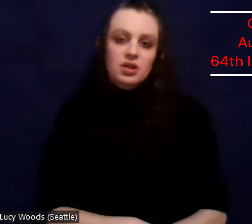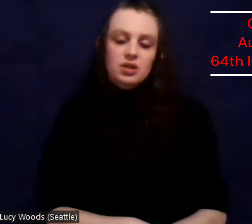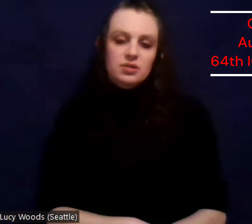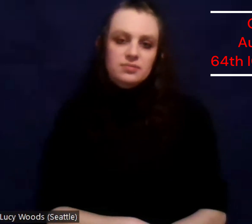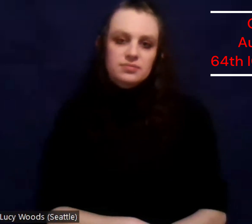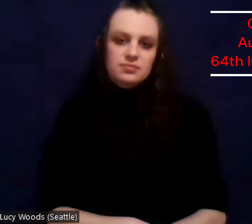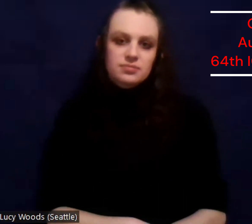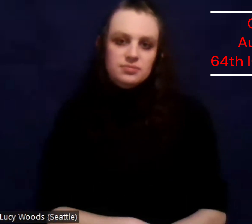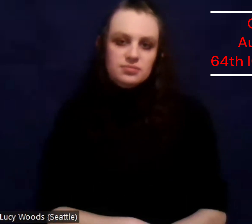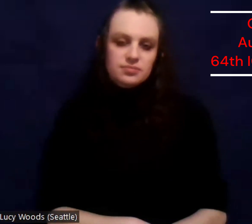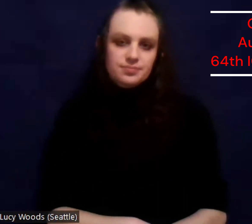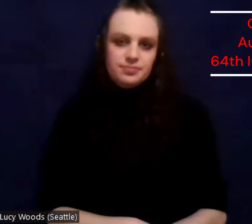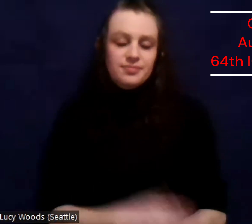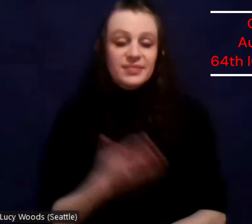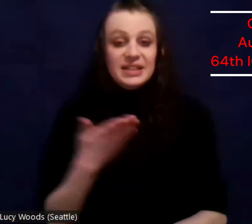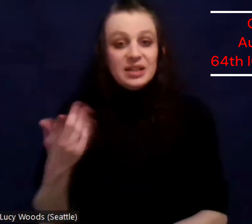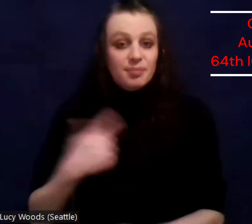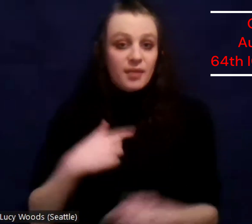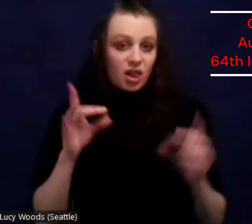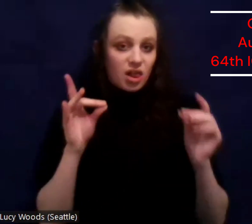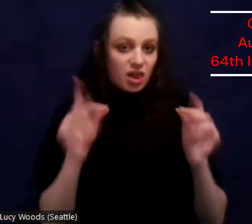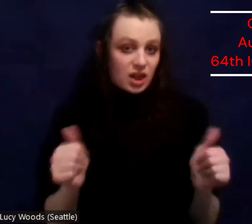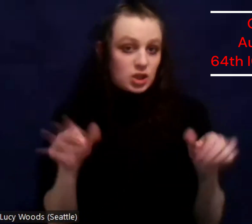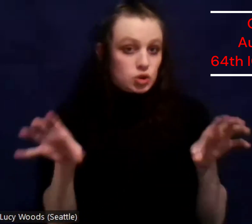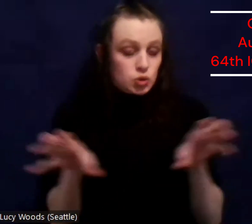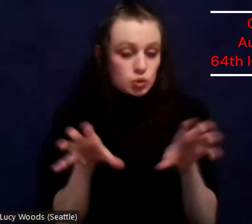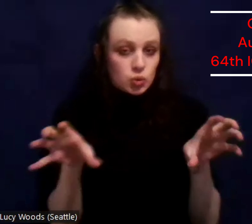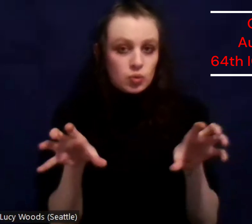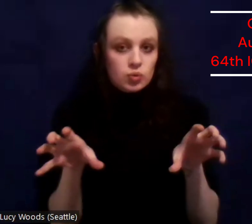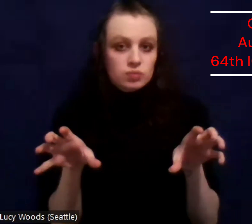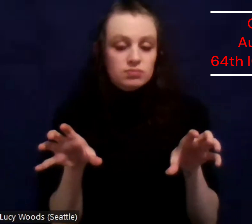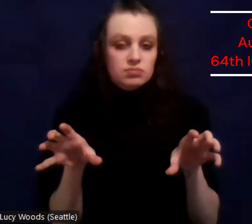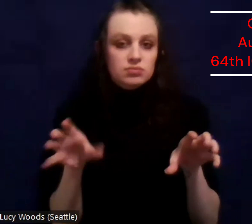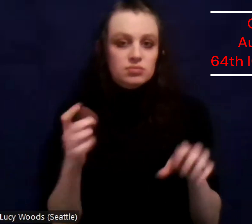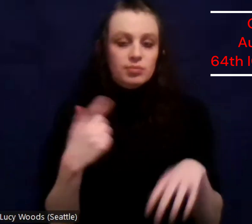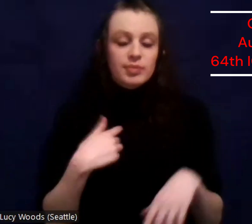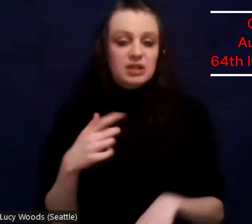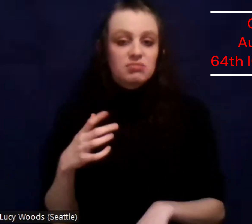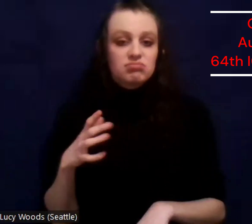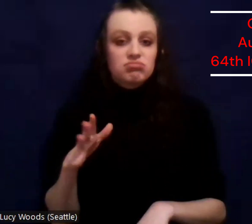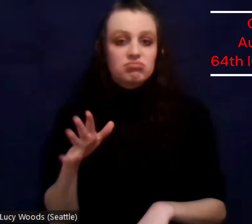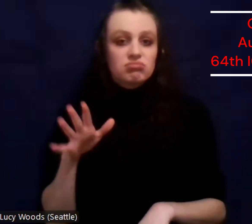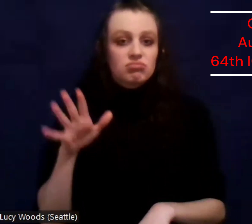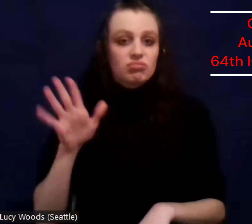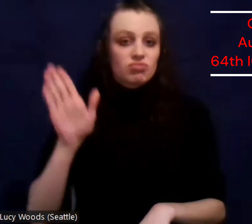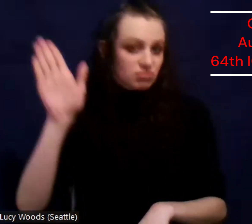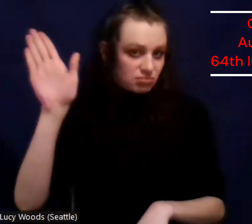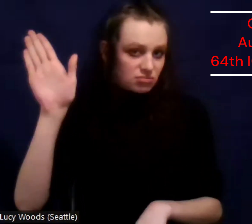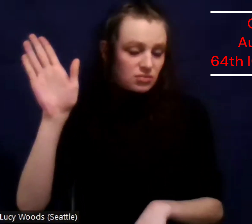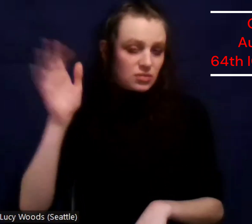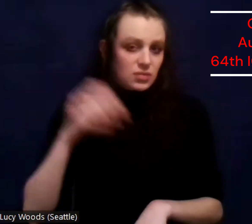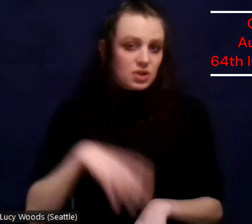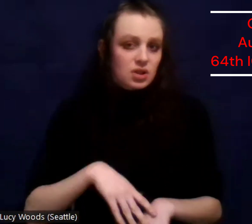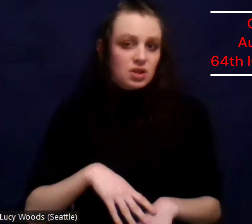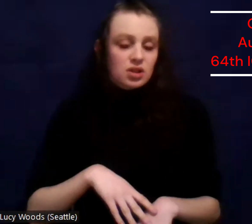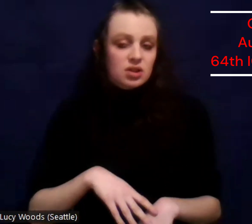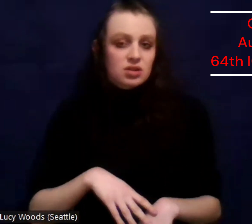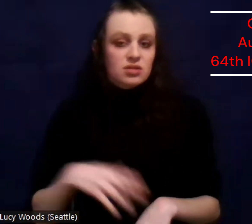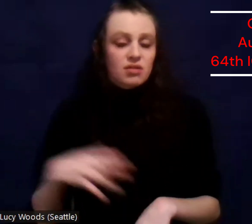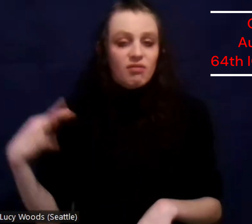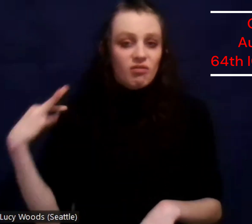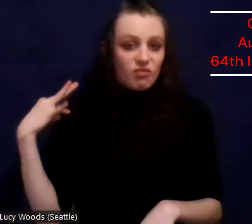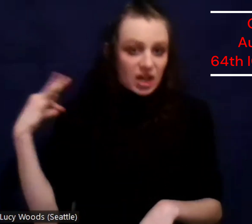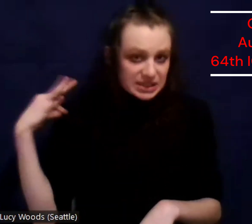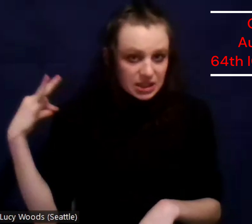the thing that I immediately did was reach out my hand and raise my hand and volunteer and